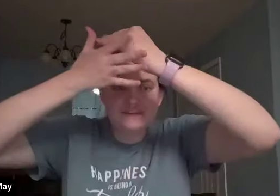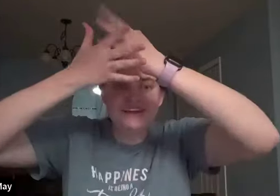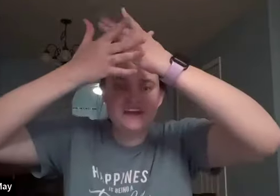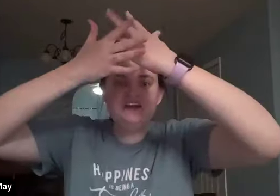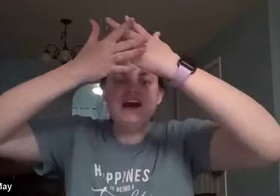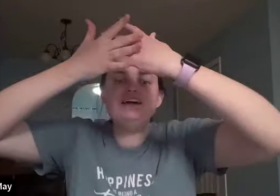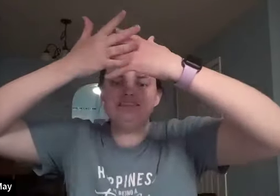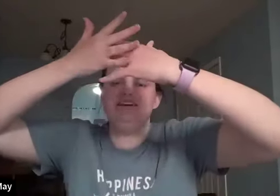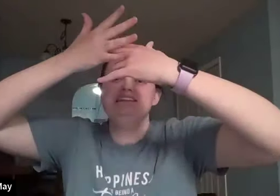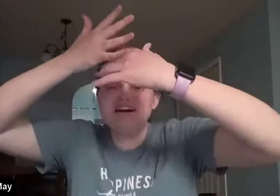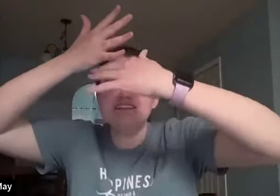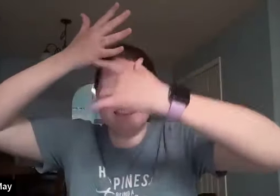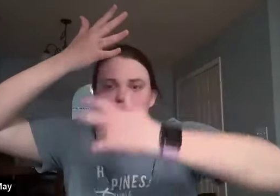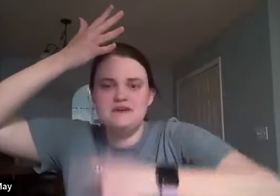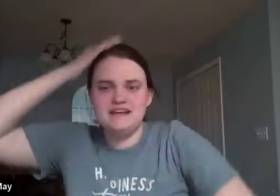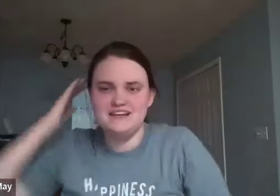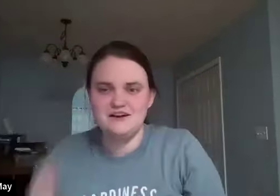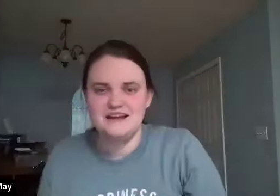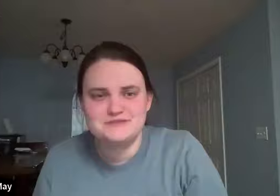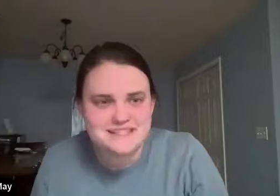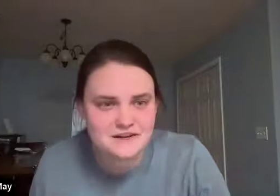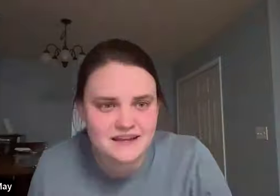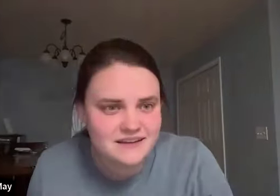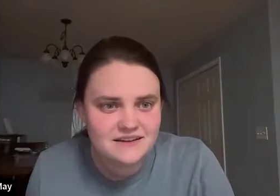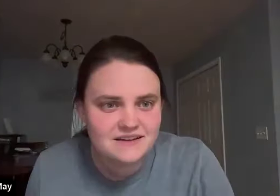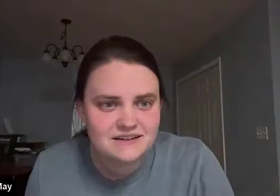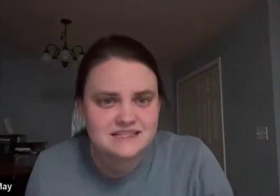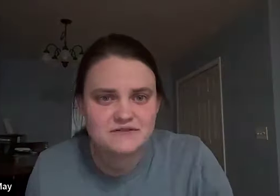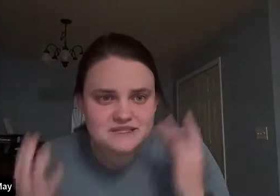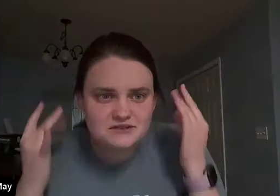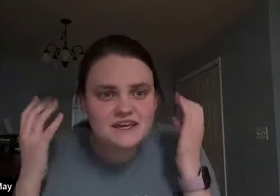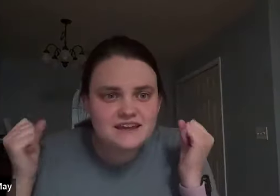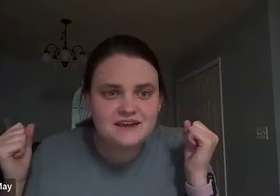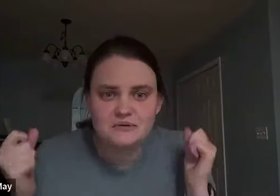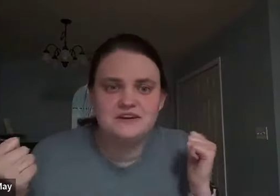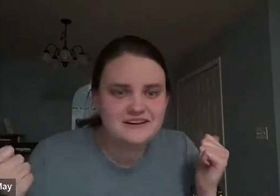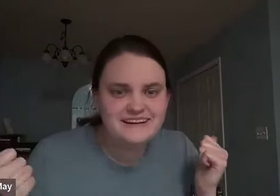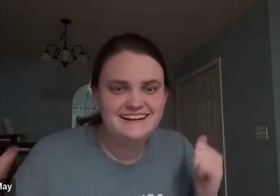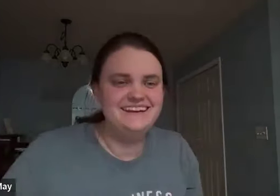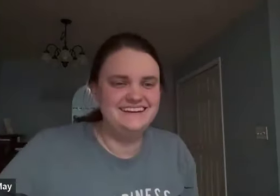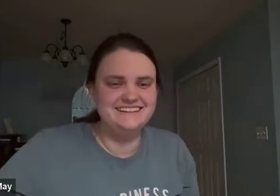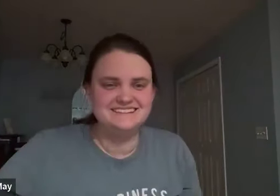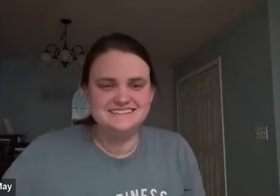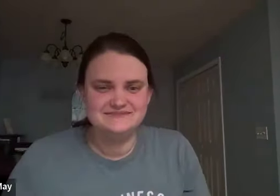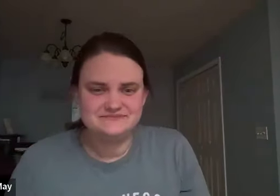like tons and tons and tons, like so many. And y'all, I'm just sitting here like, is everyone still thinking? Are we good?